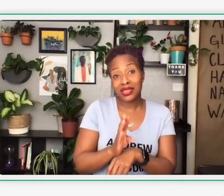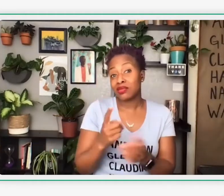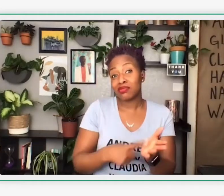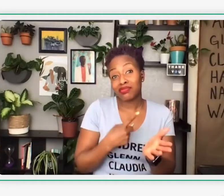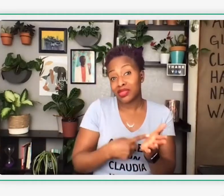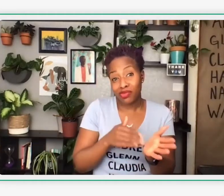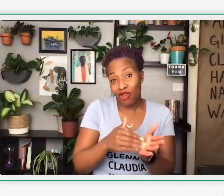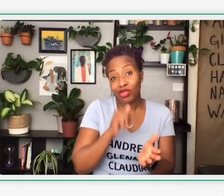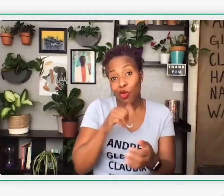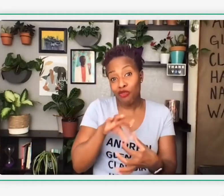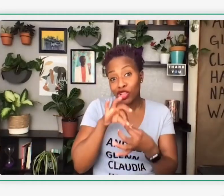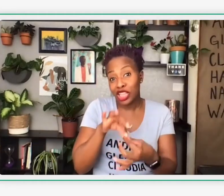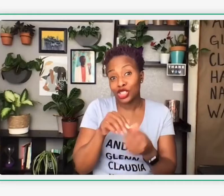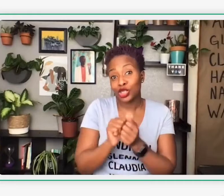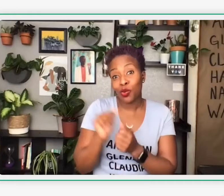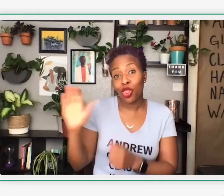And